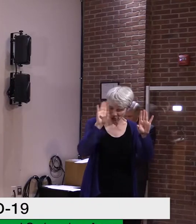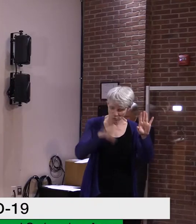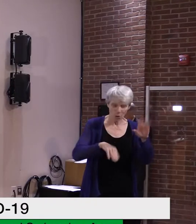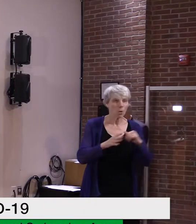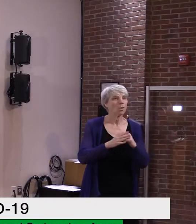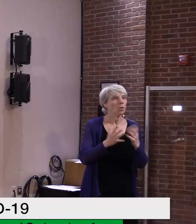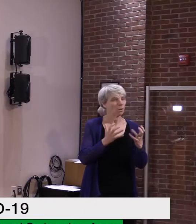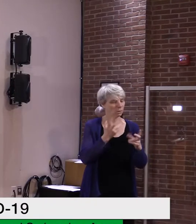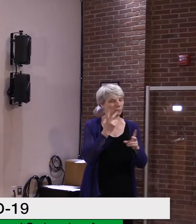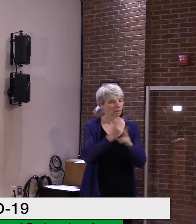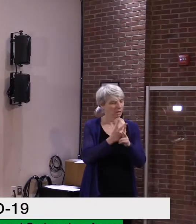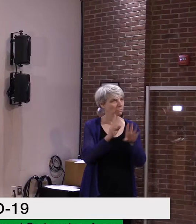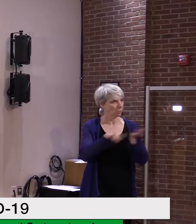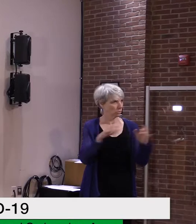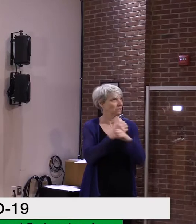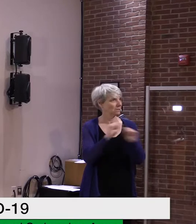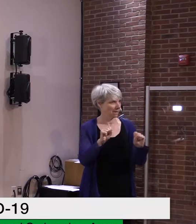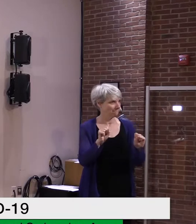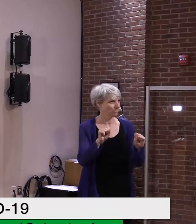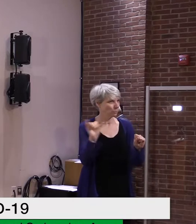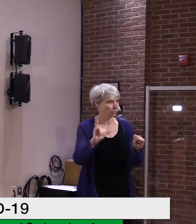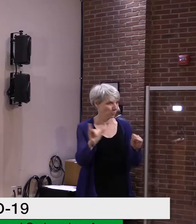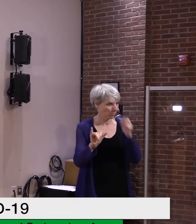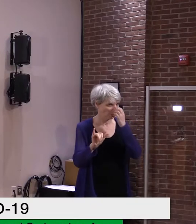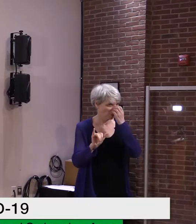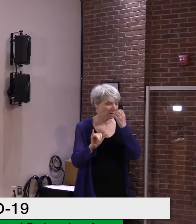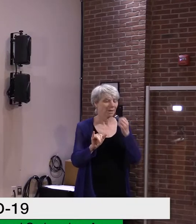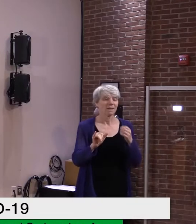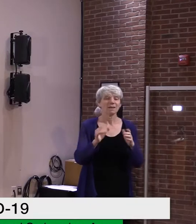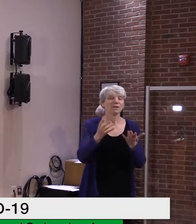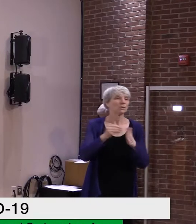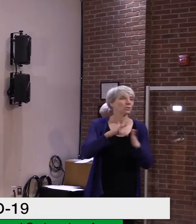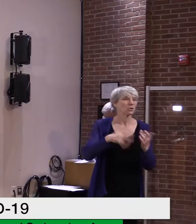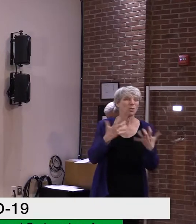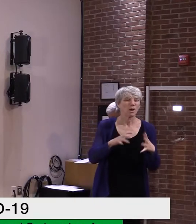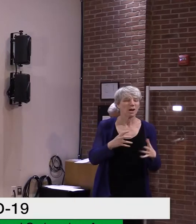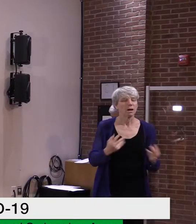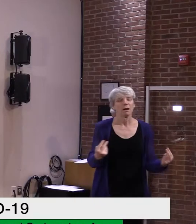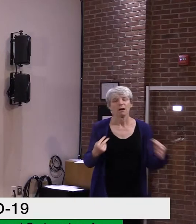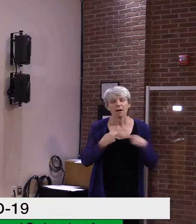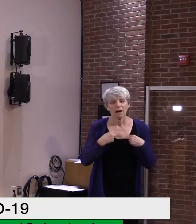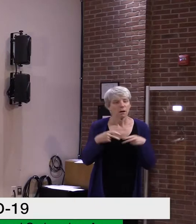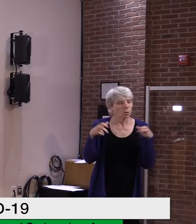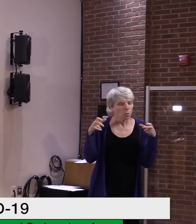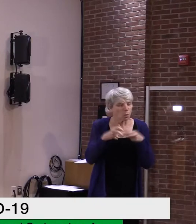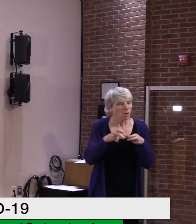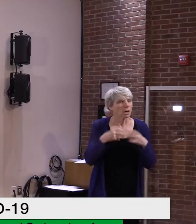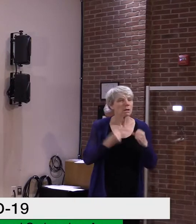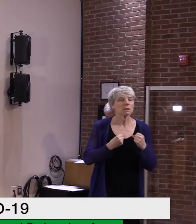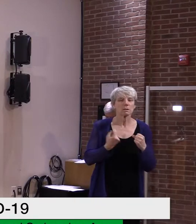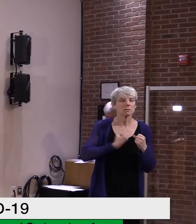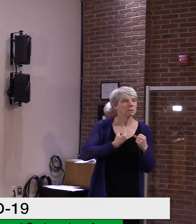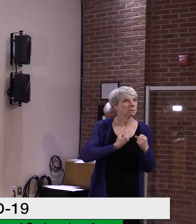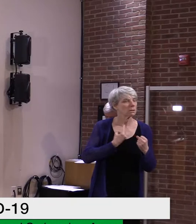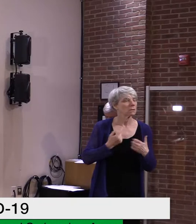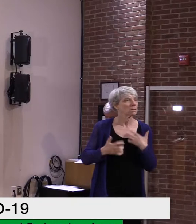exposed to the virus or having to quarantine, and to be protected at the beginning of the next school